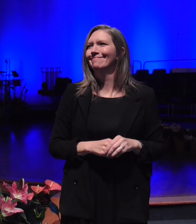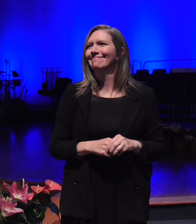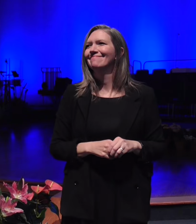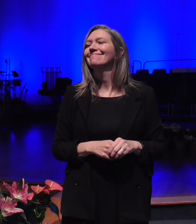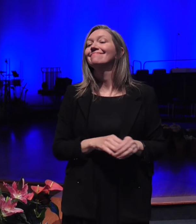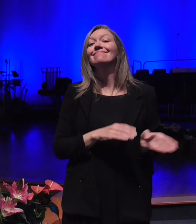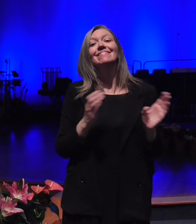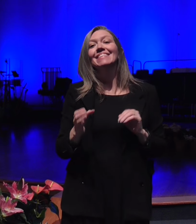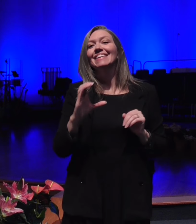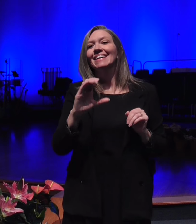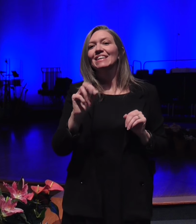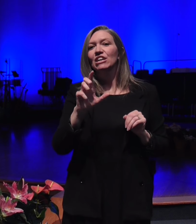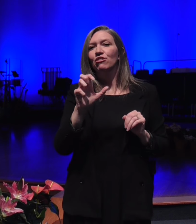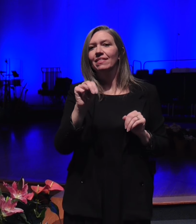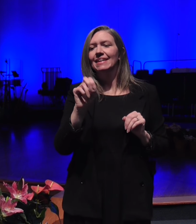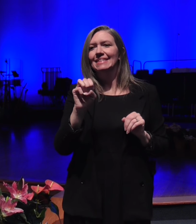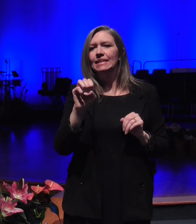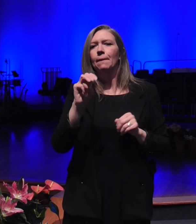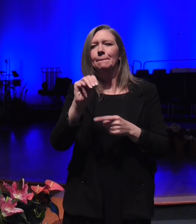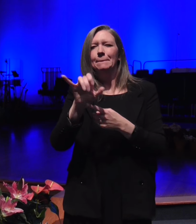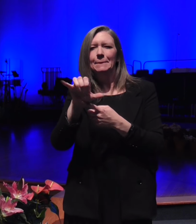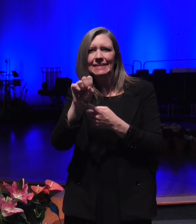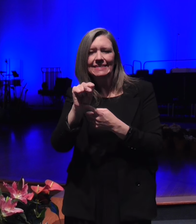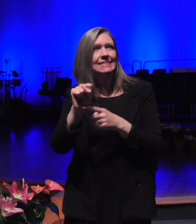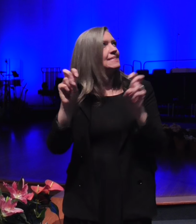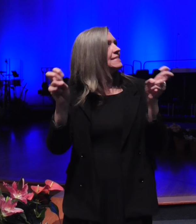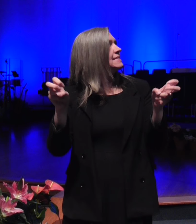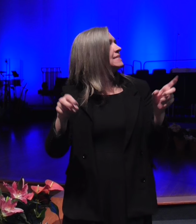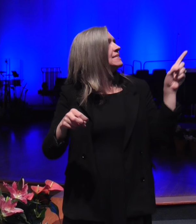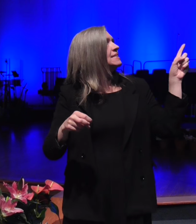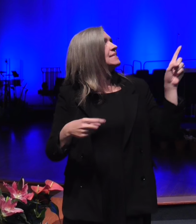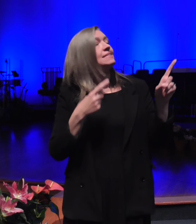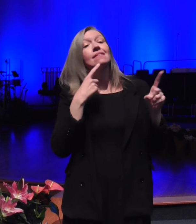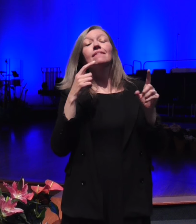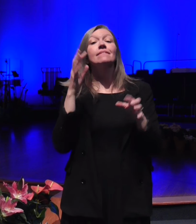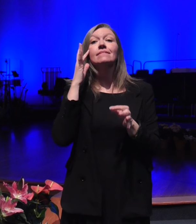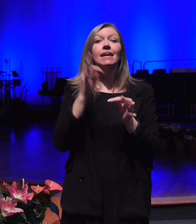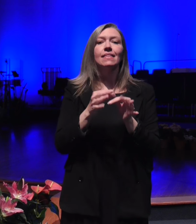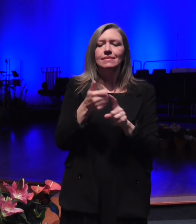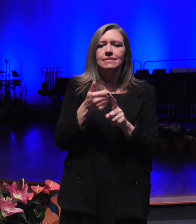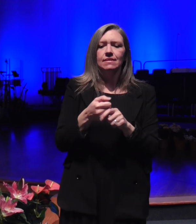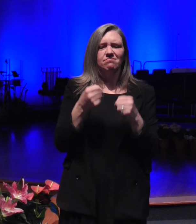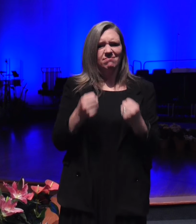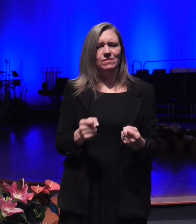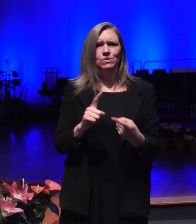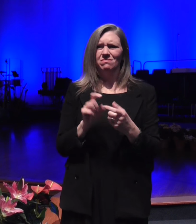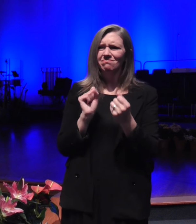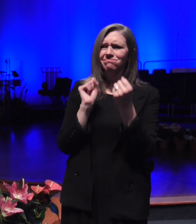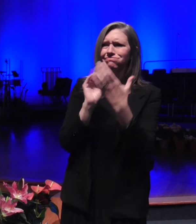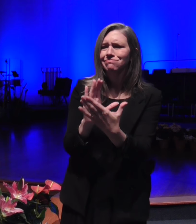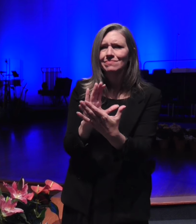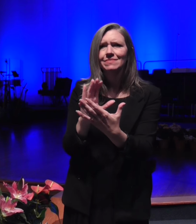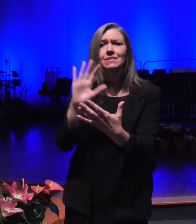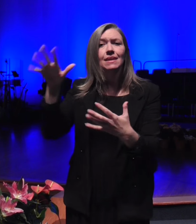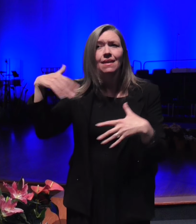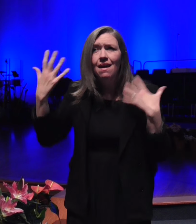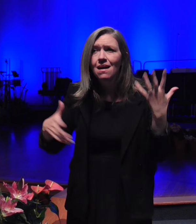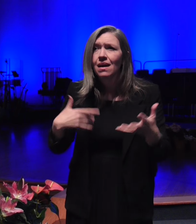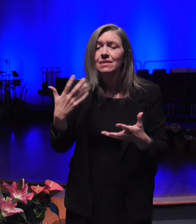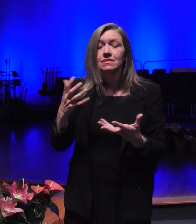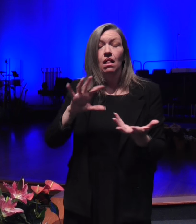Carolyn Miss said, "Faith is the power to stand up to the madness and chaos of the physical world